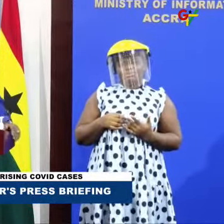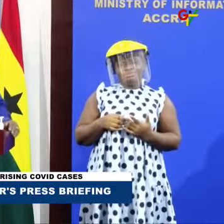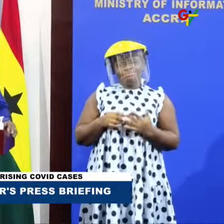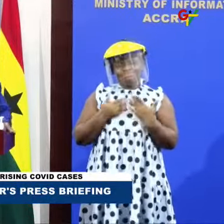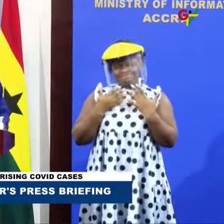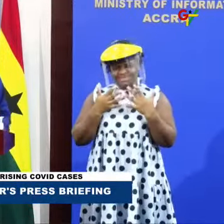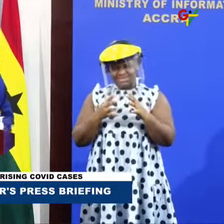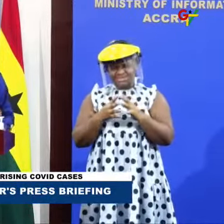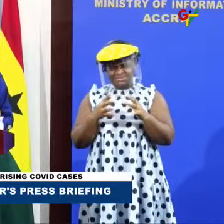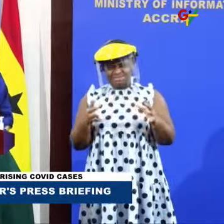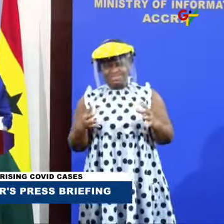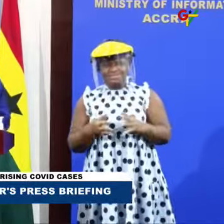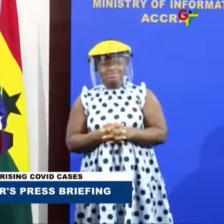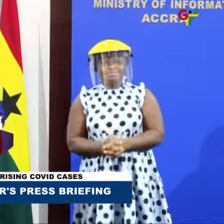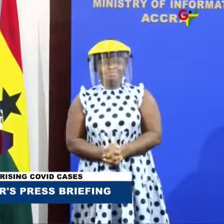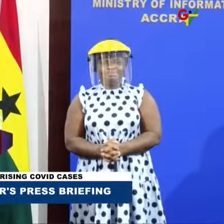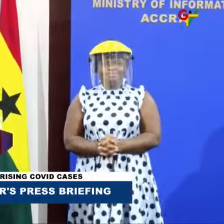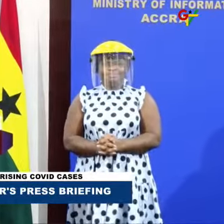sir.